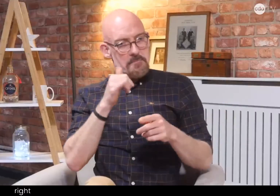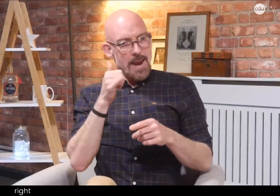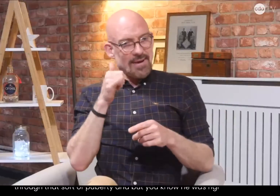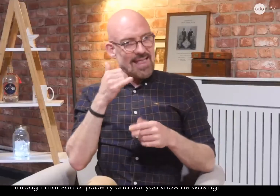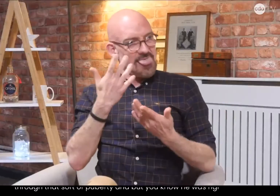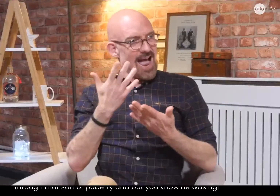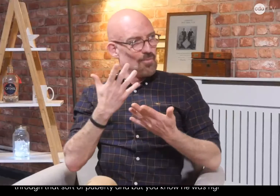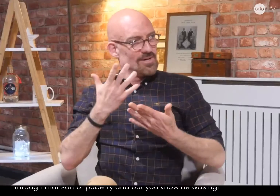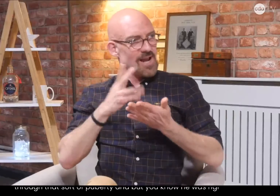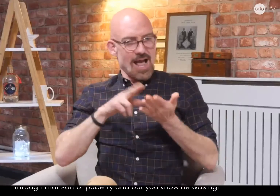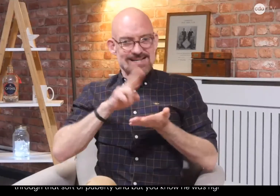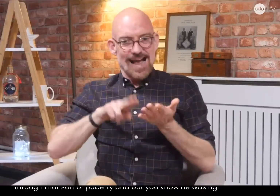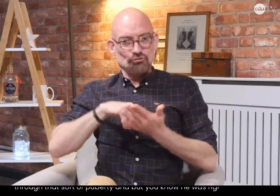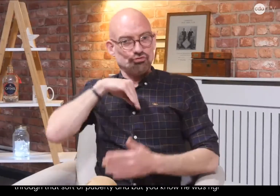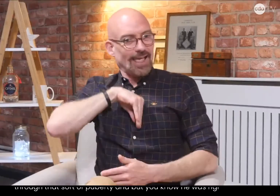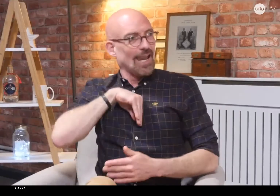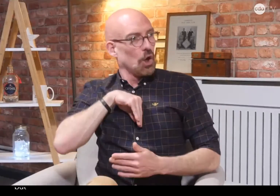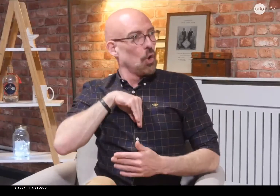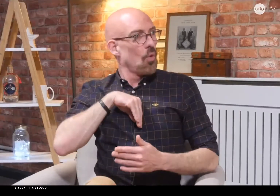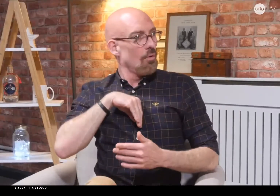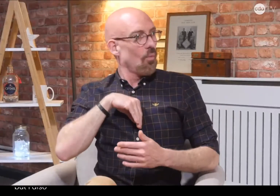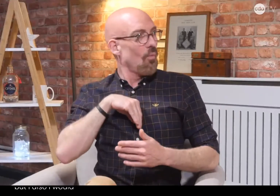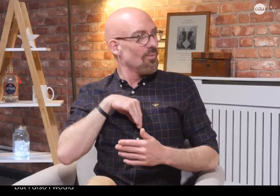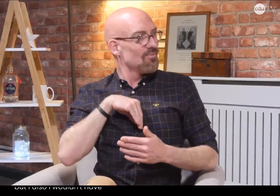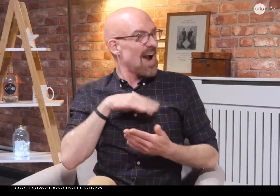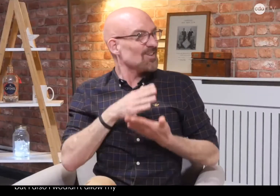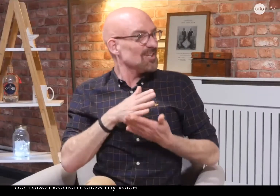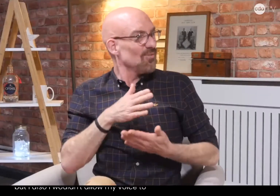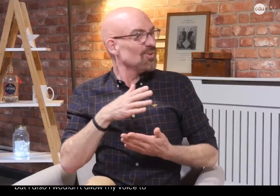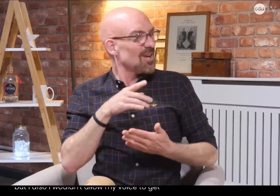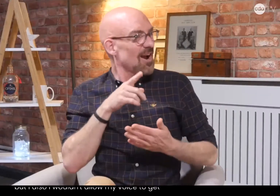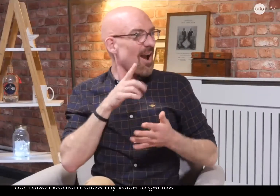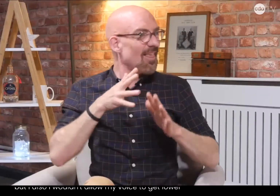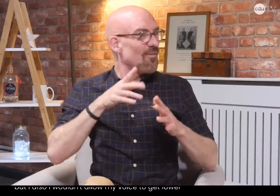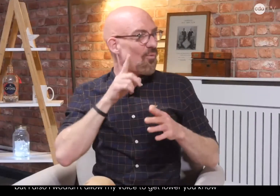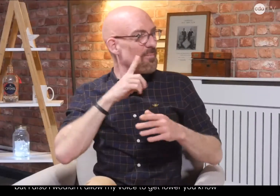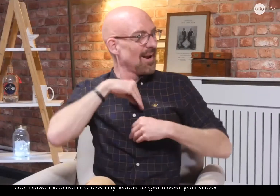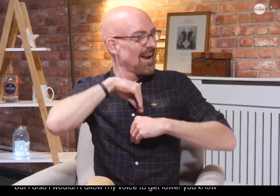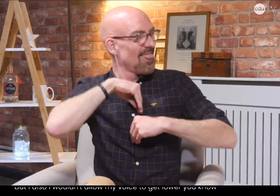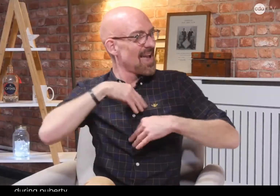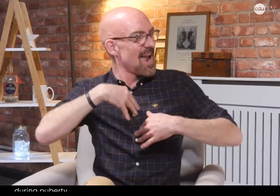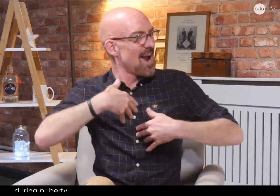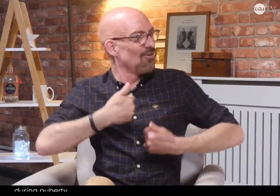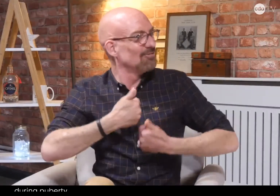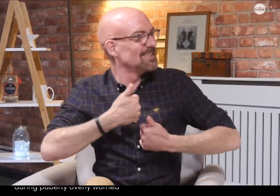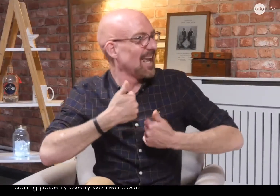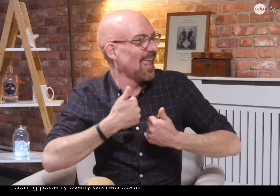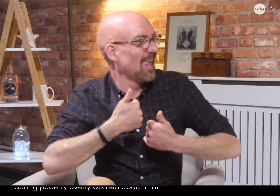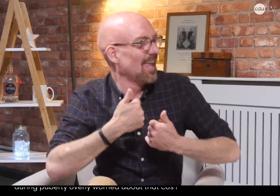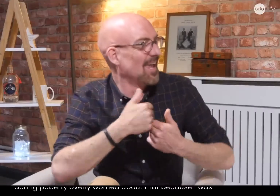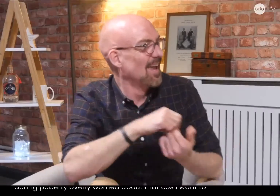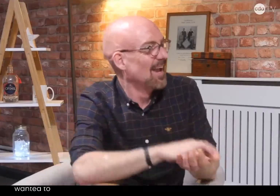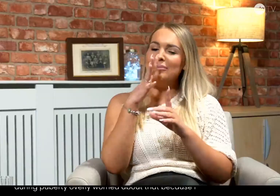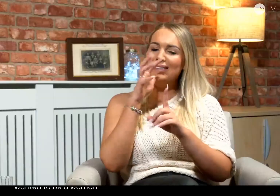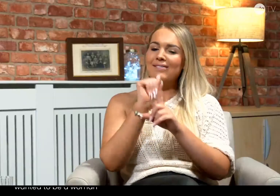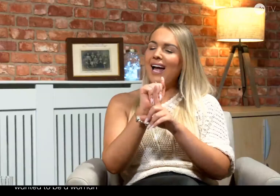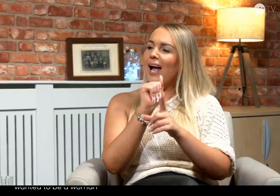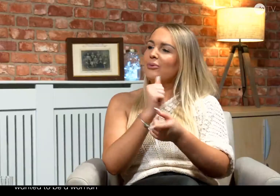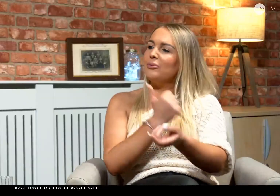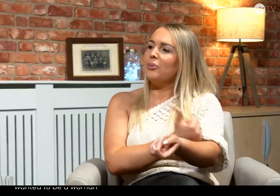But I wouldn't allow my voice to get lower, you know, during puberty. I was really worried about that because I wanted to be a woman. Wow, I guess that was, you know,